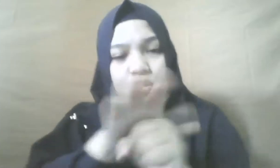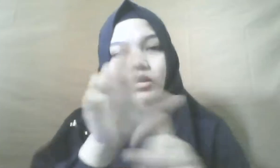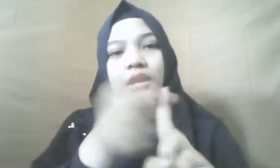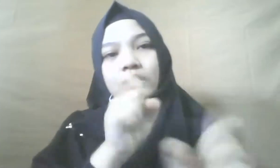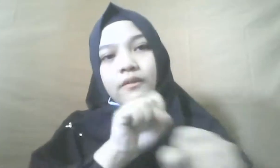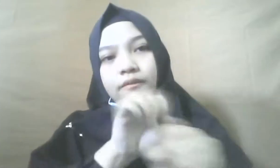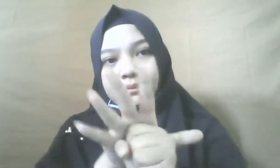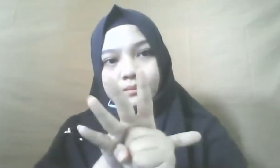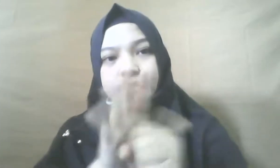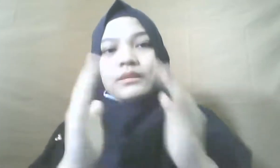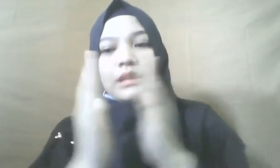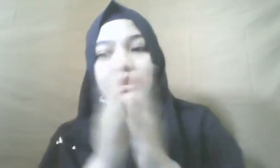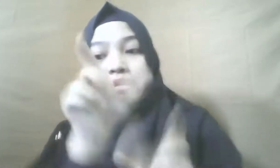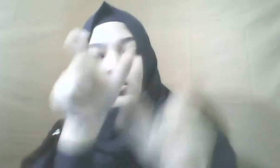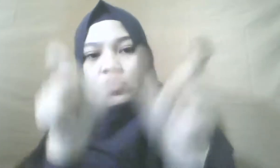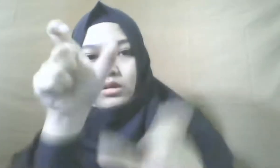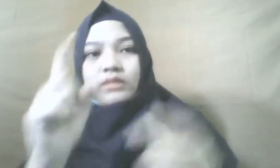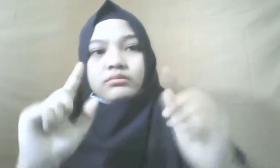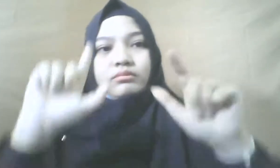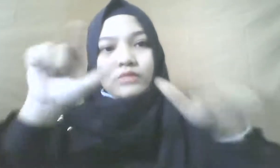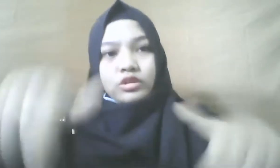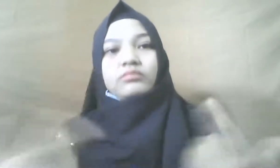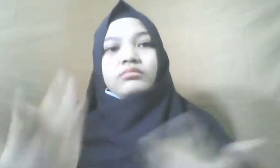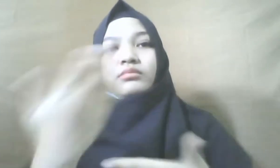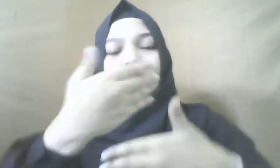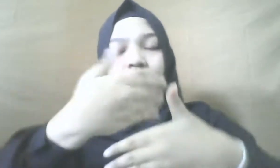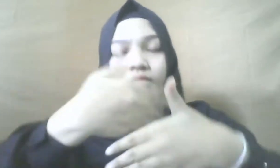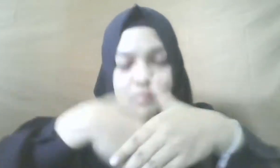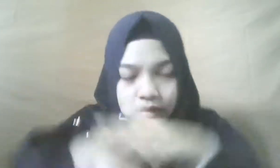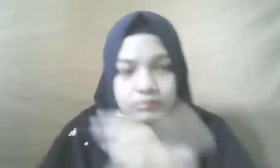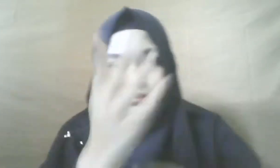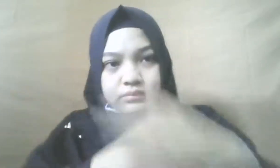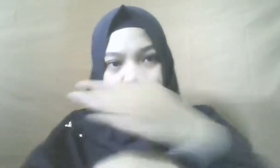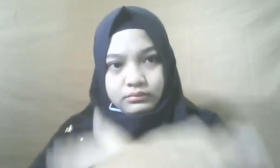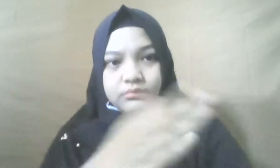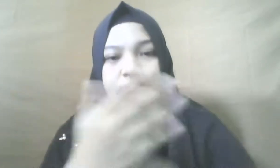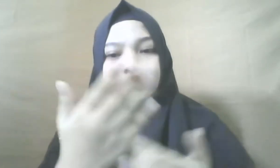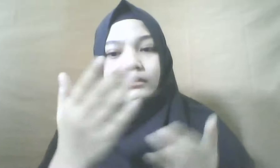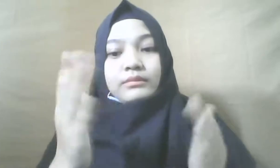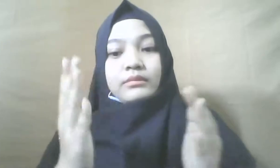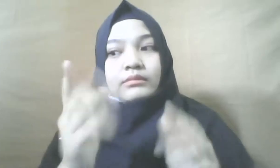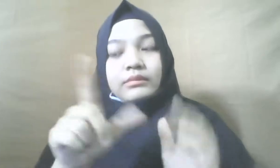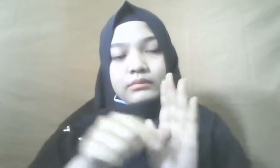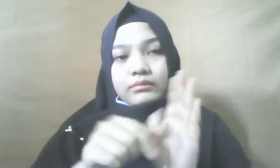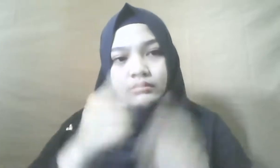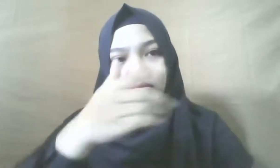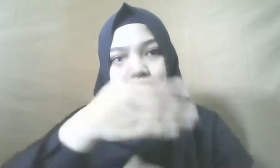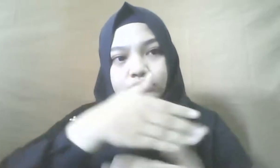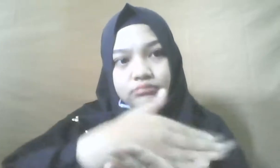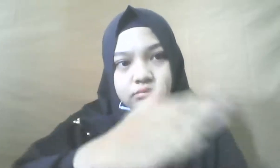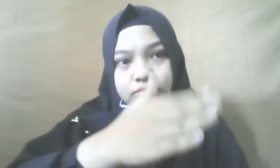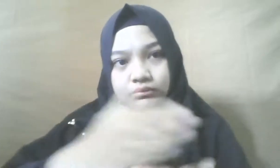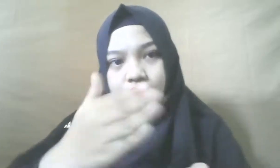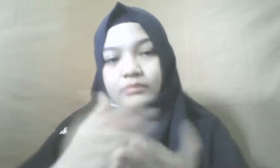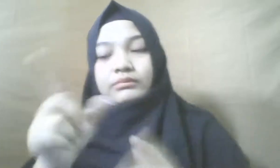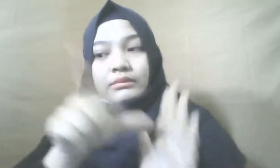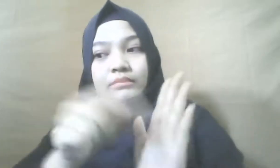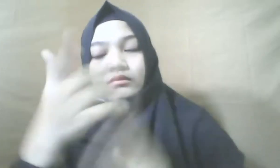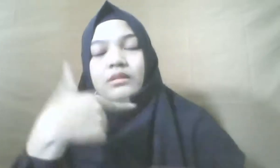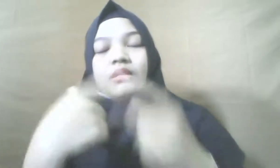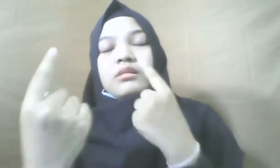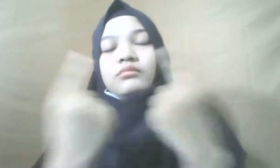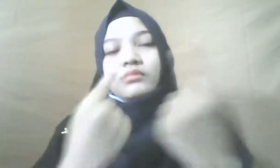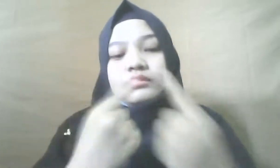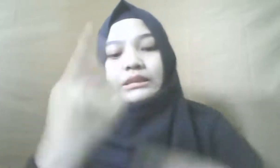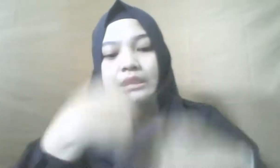people living with disabilities, while Sharyn and Najmah will discuss the